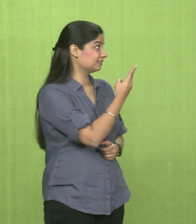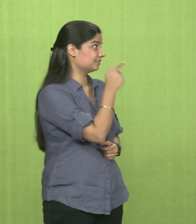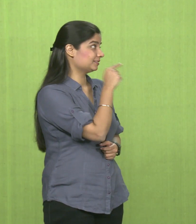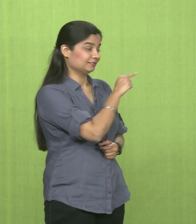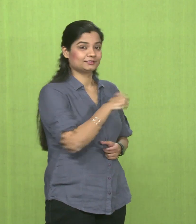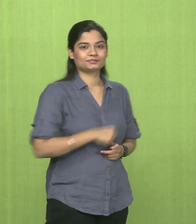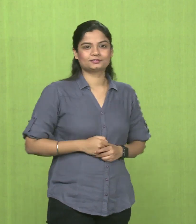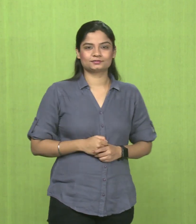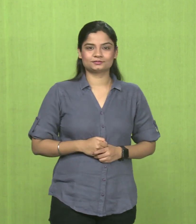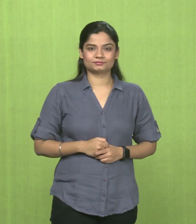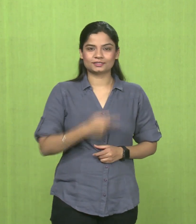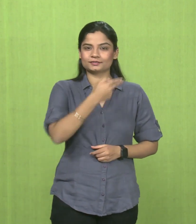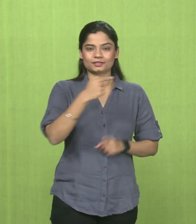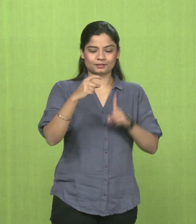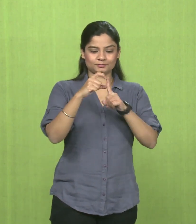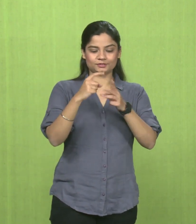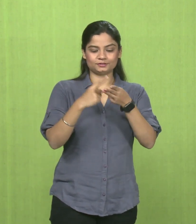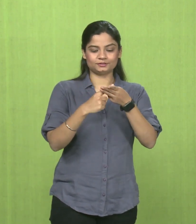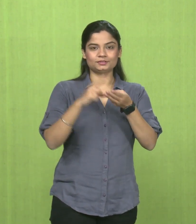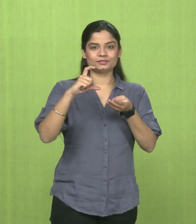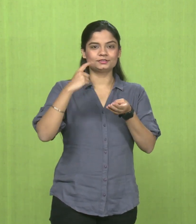As you can see in the picture, decision making.